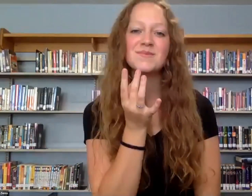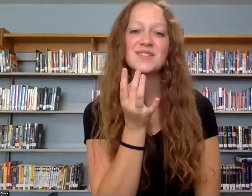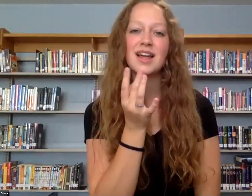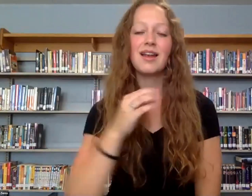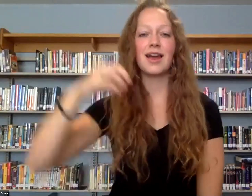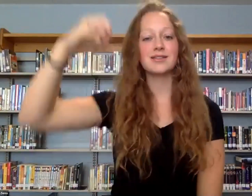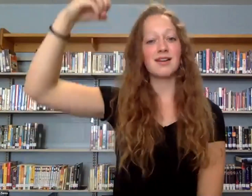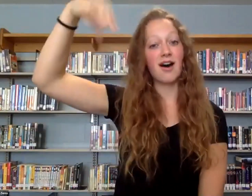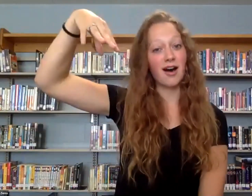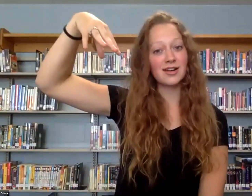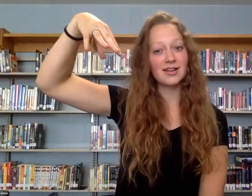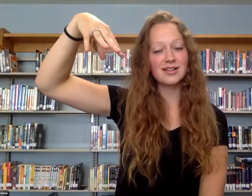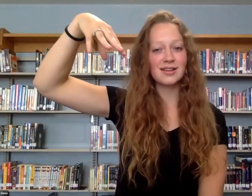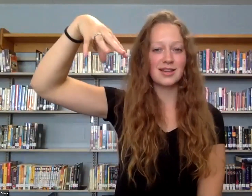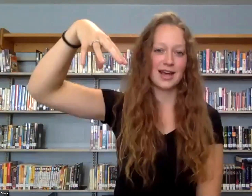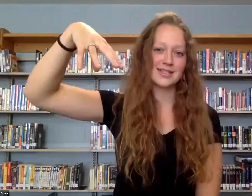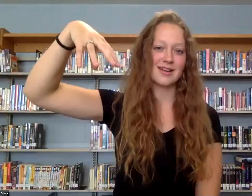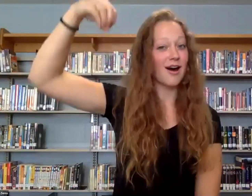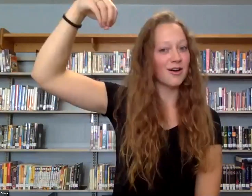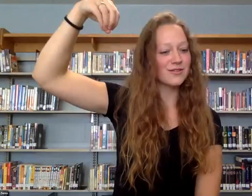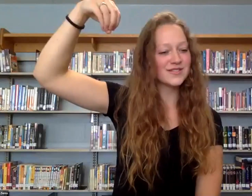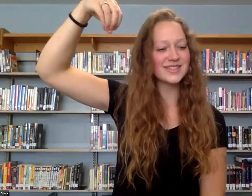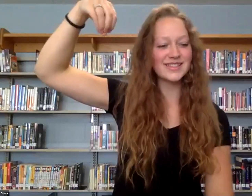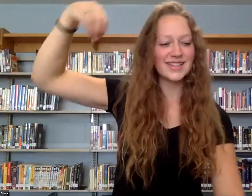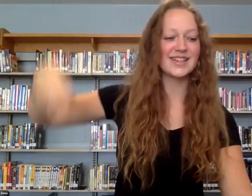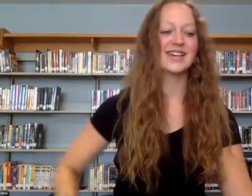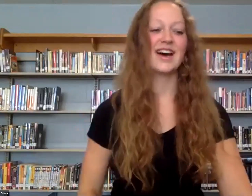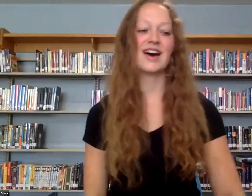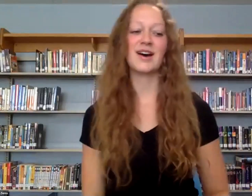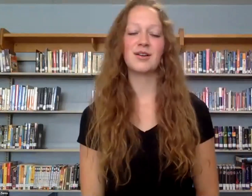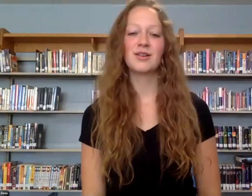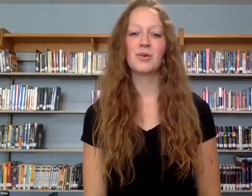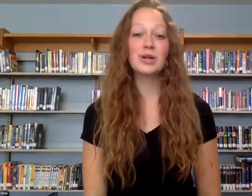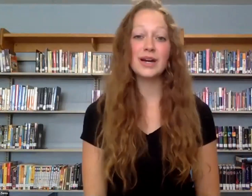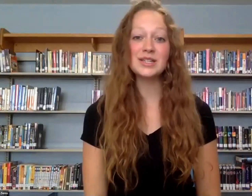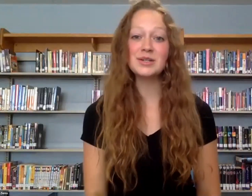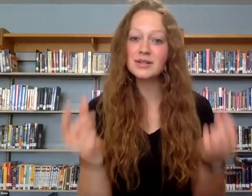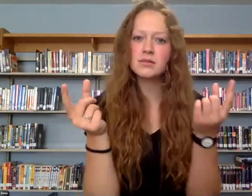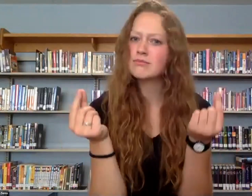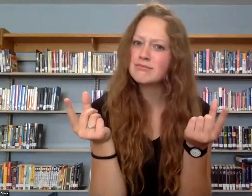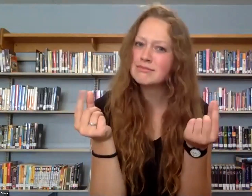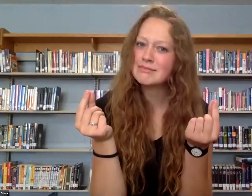light on, light off, what do I do?